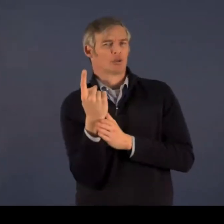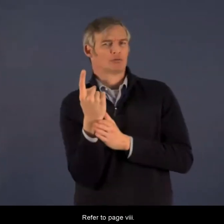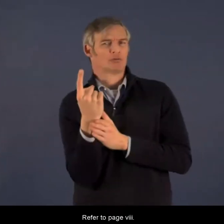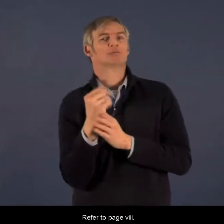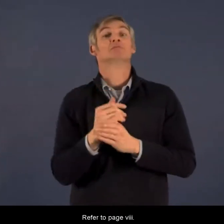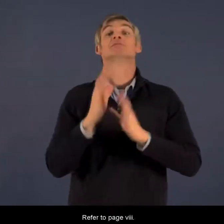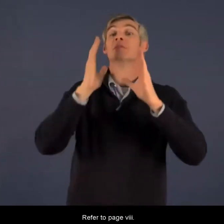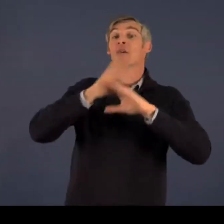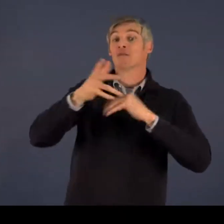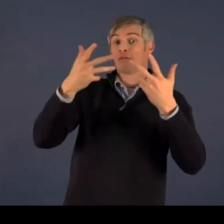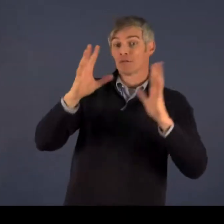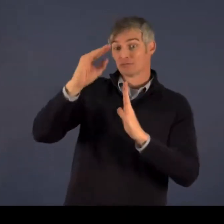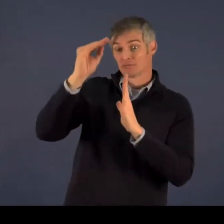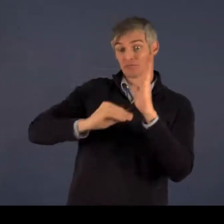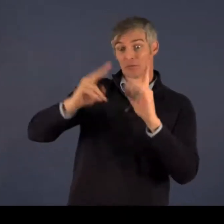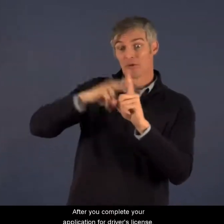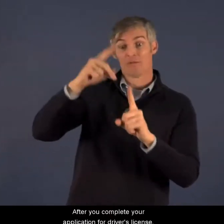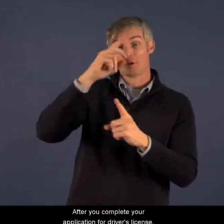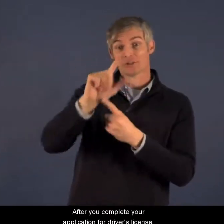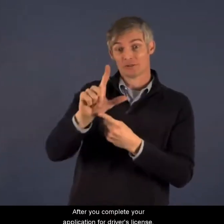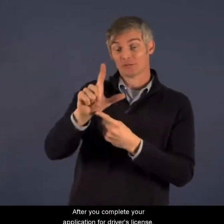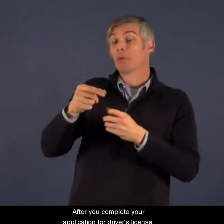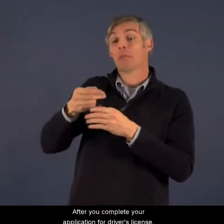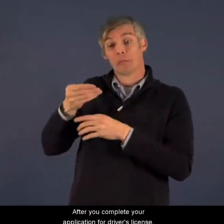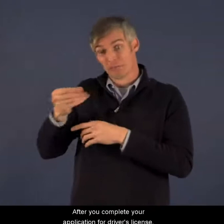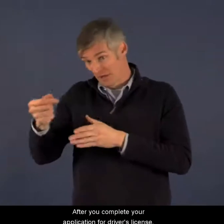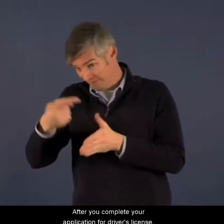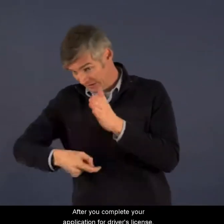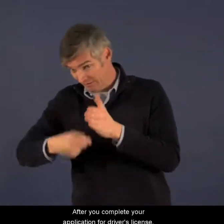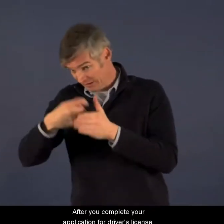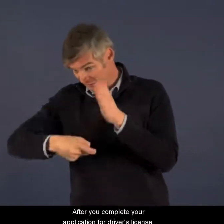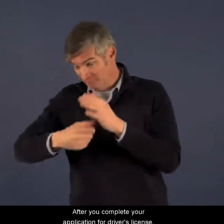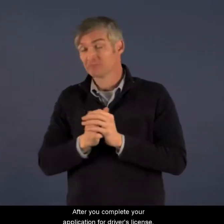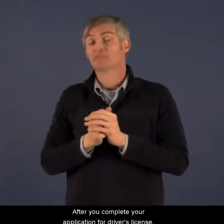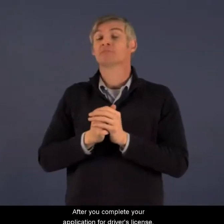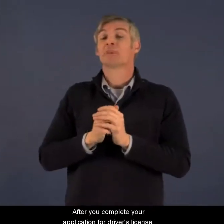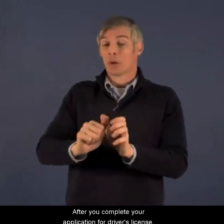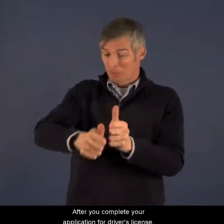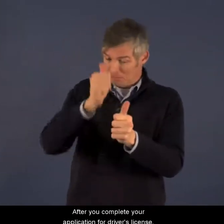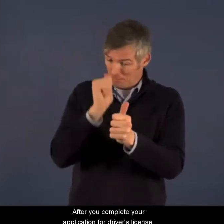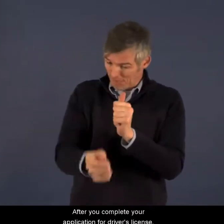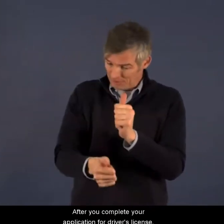Refer to page VIII. After you complete your application for a driver's license,